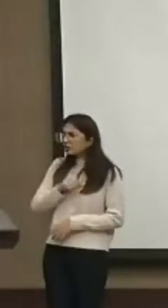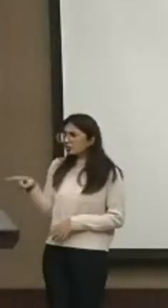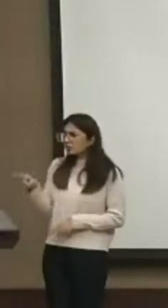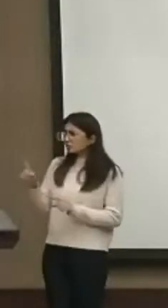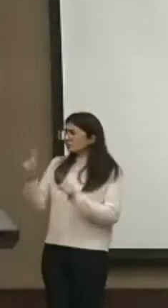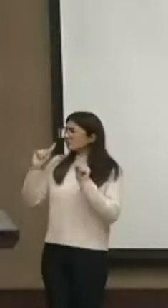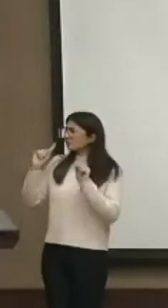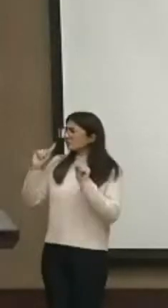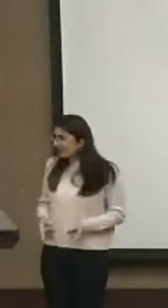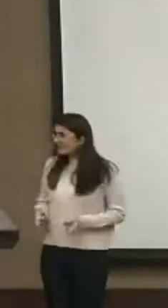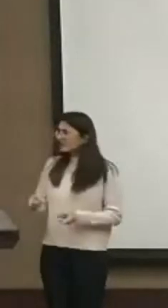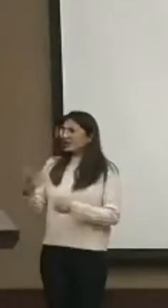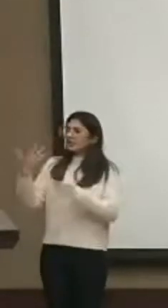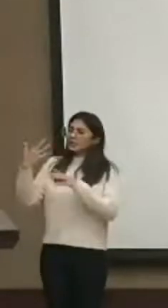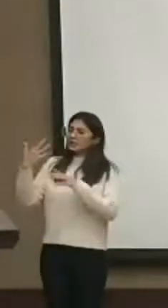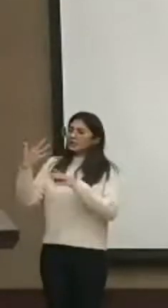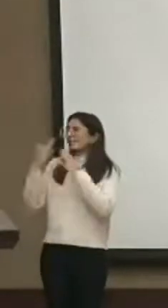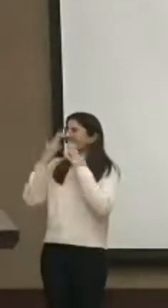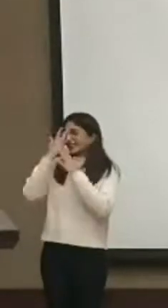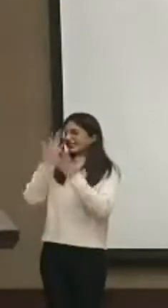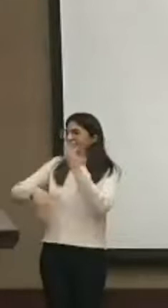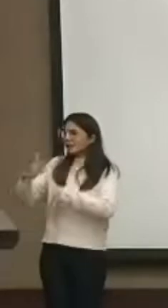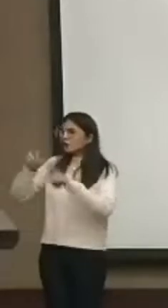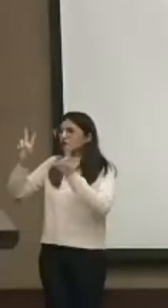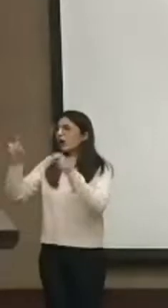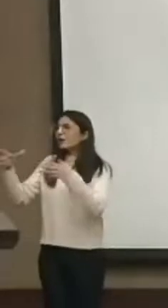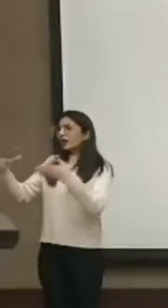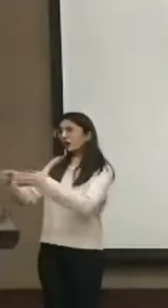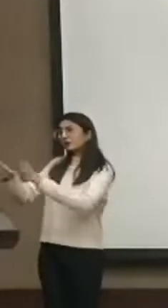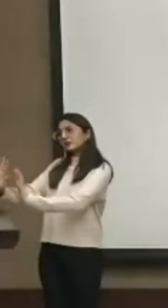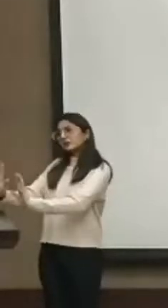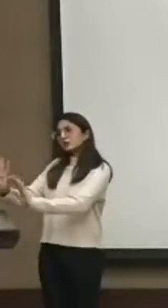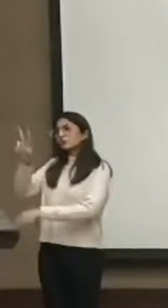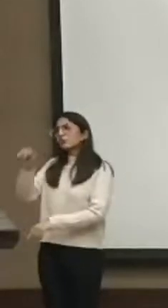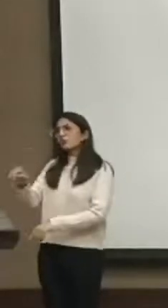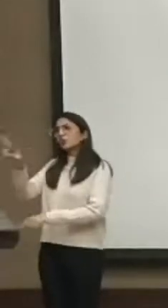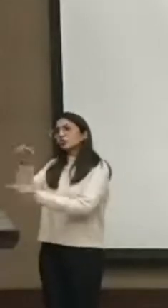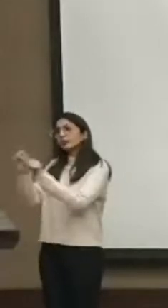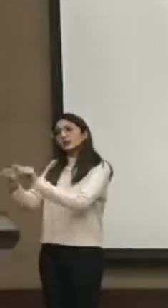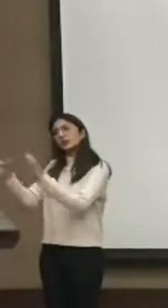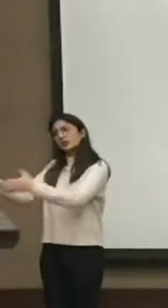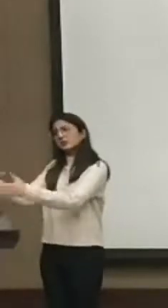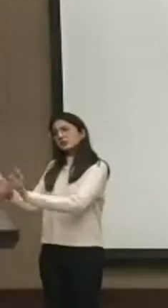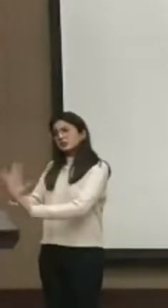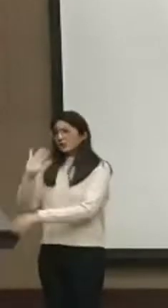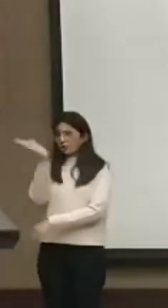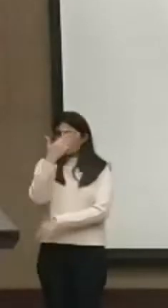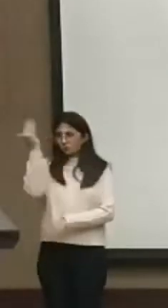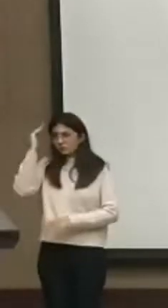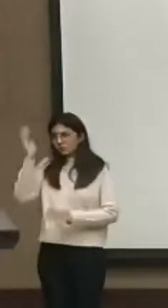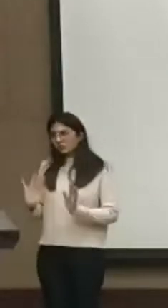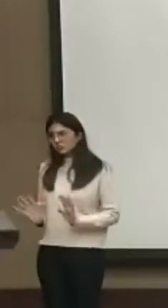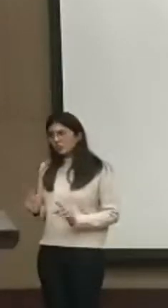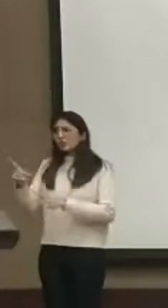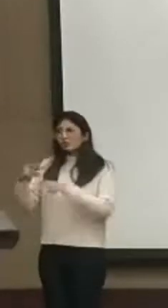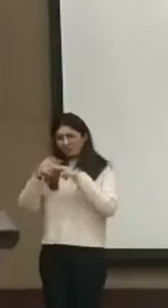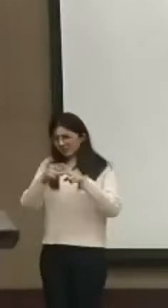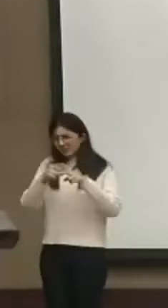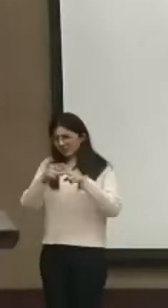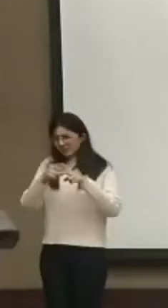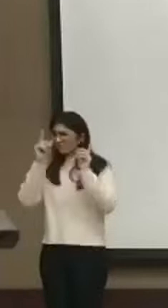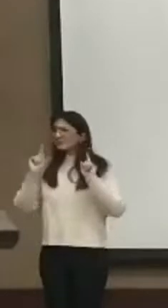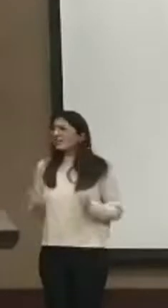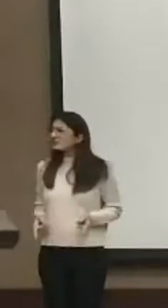to mainstream the topic of disability. It cannot be to the 2.2% of the people with disabilities. You have to mainstream it. When